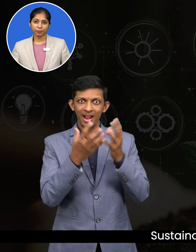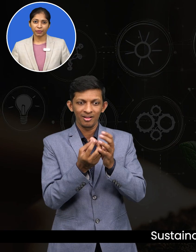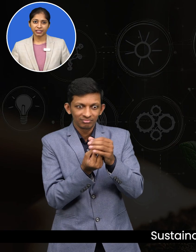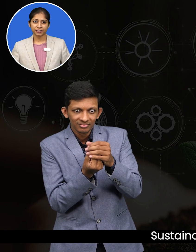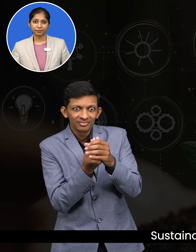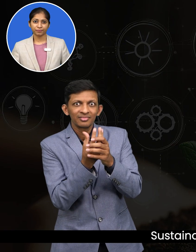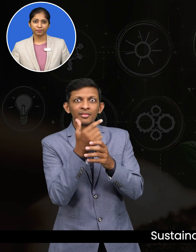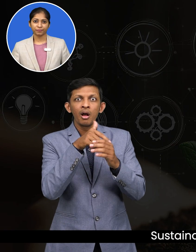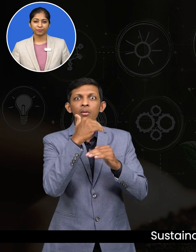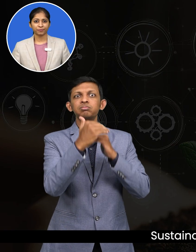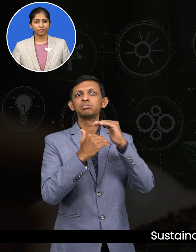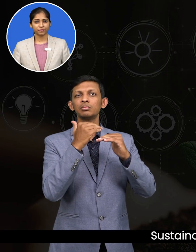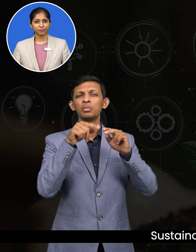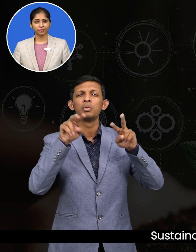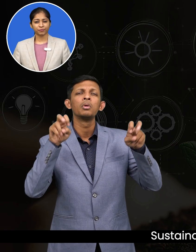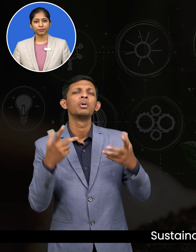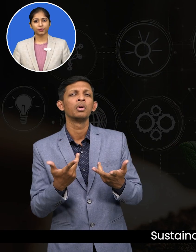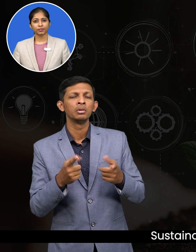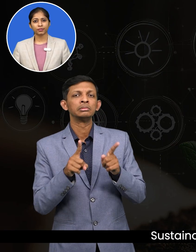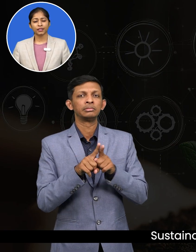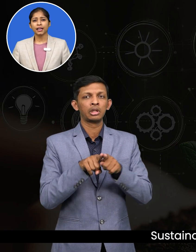Sustainable development,